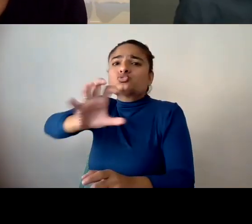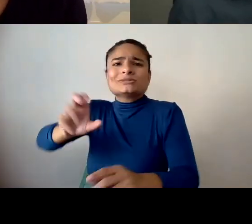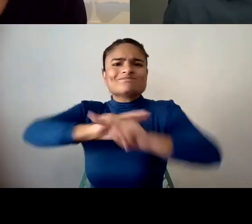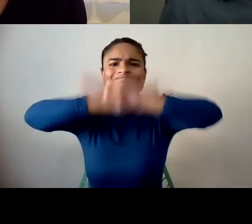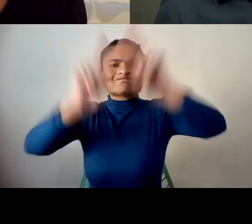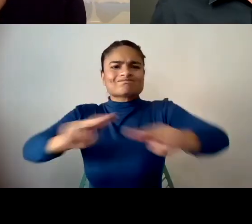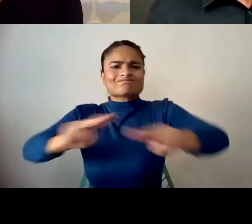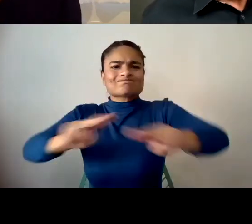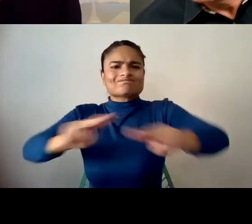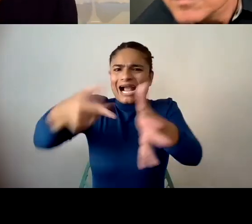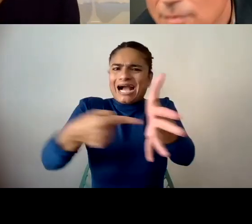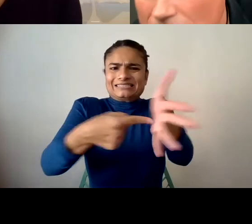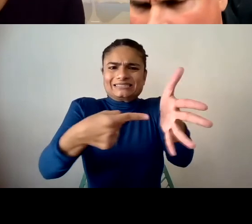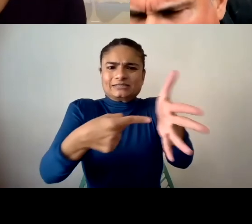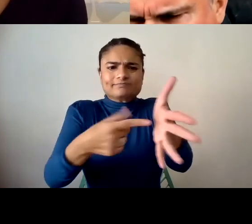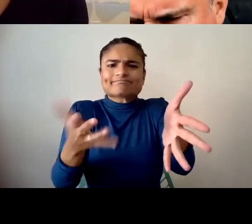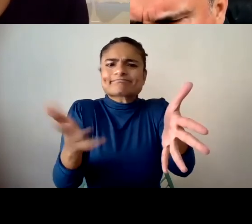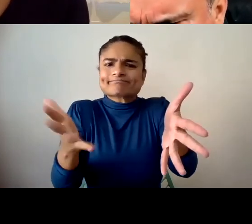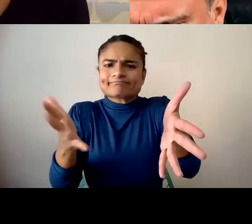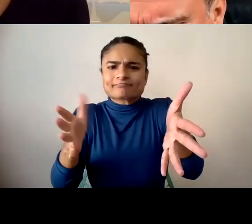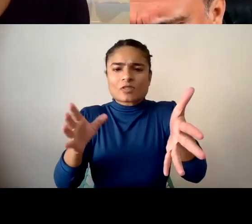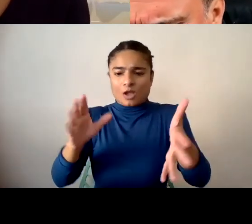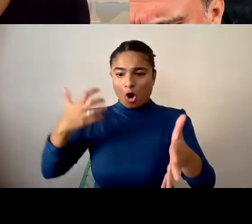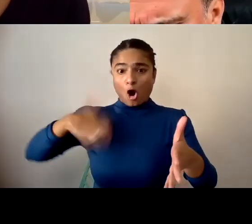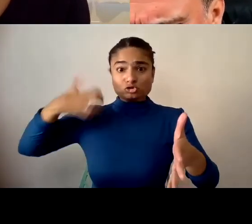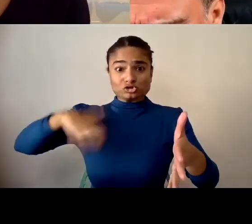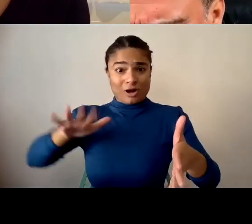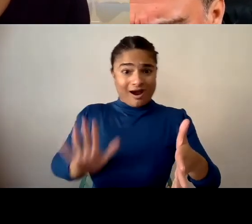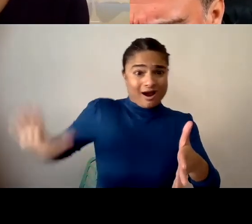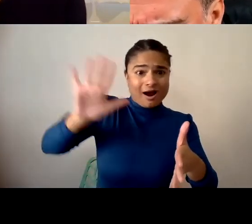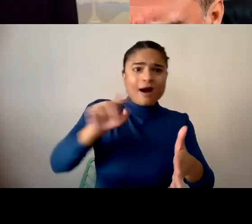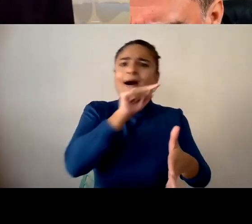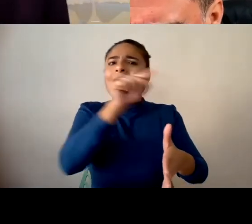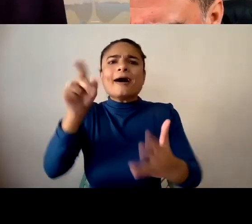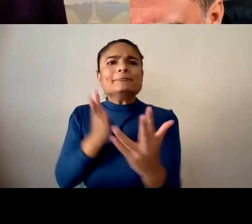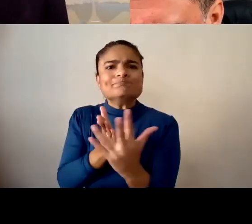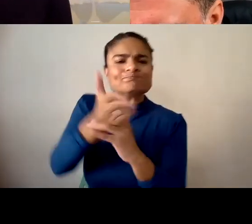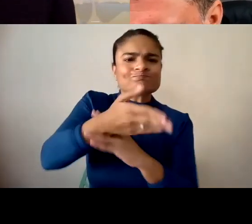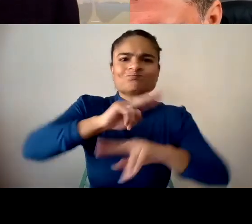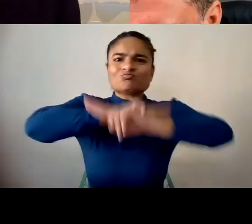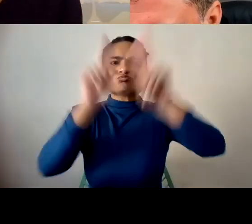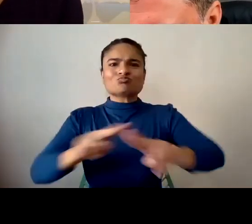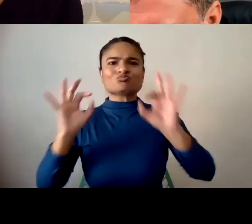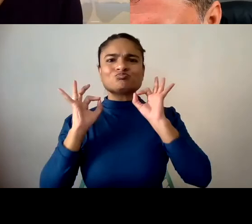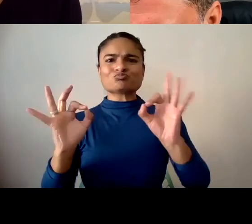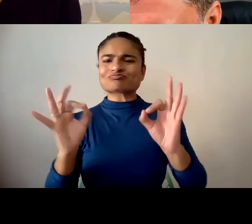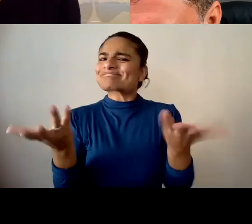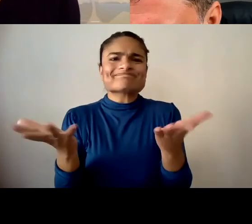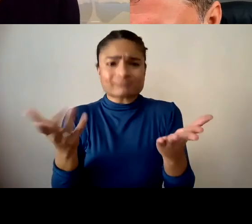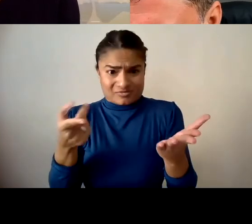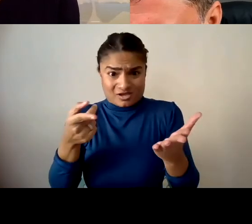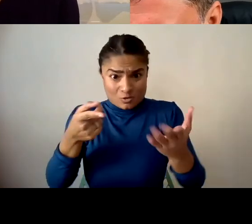is not something that you can access that easily as in other countries, just